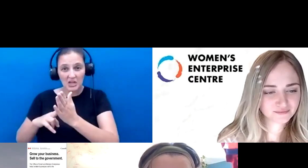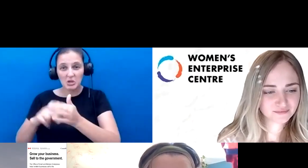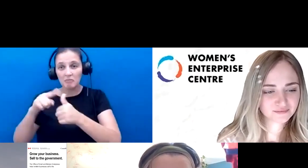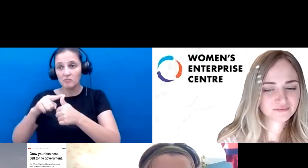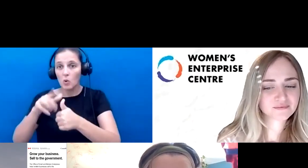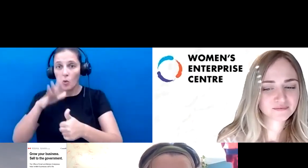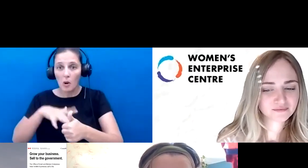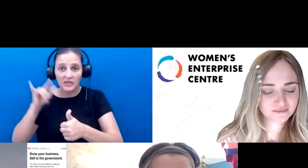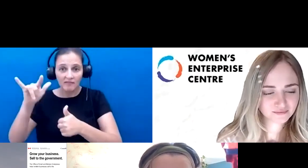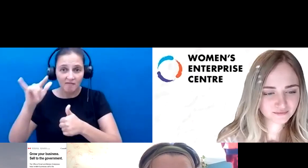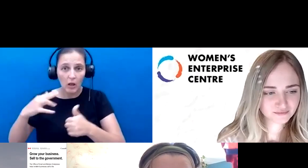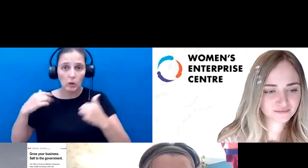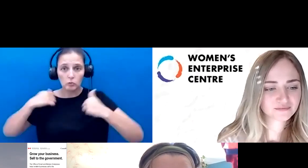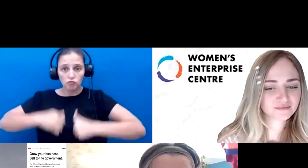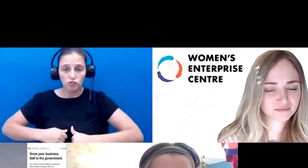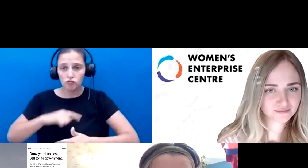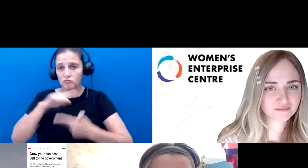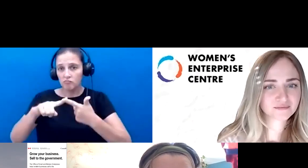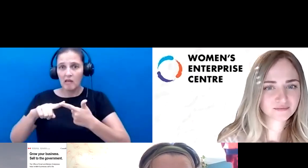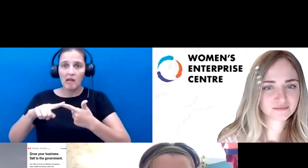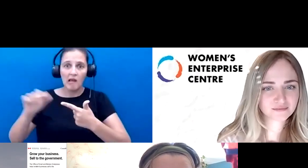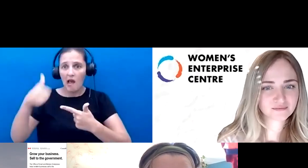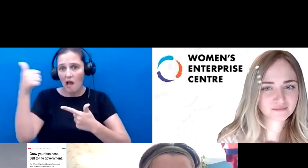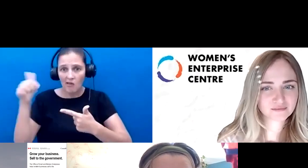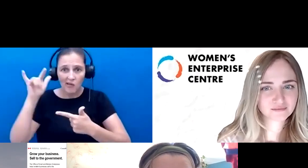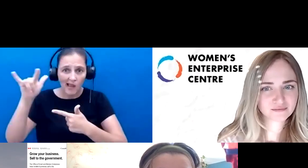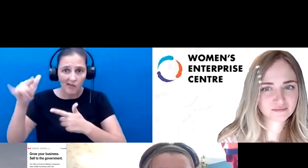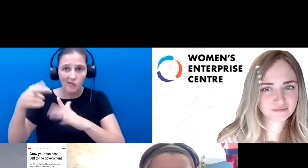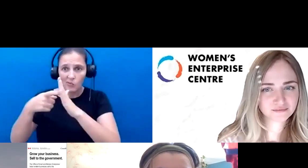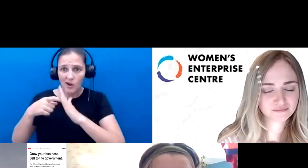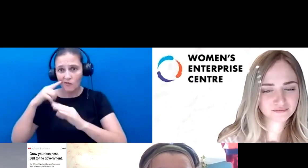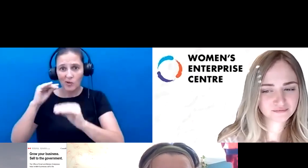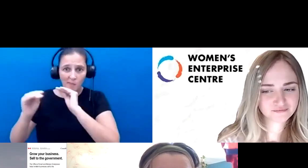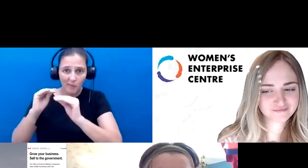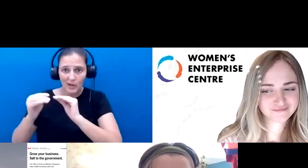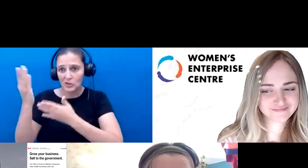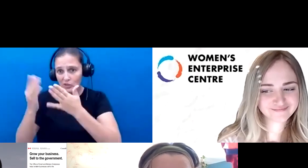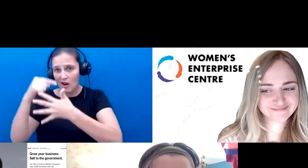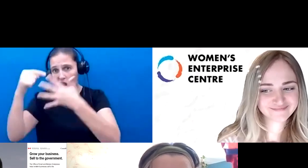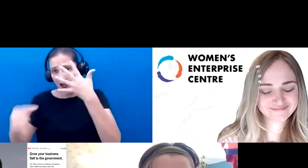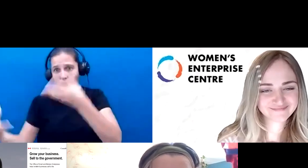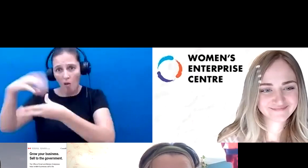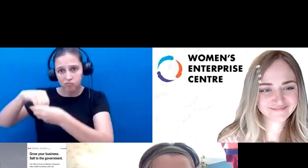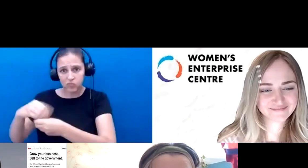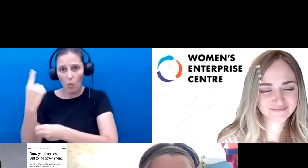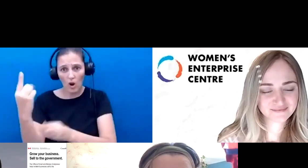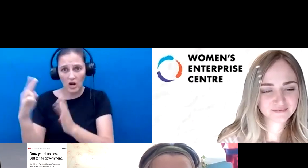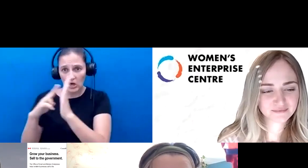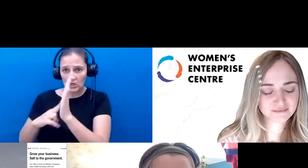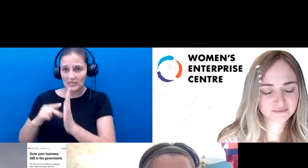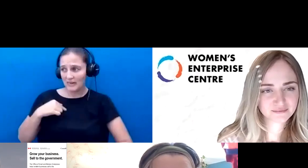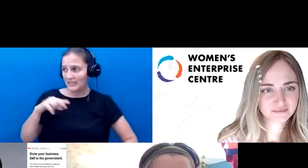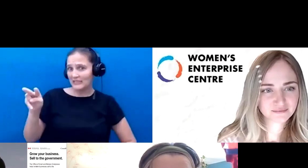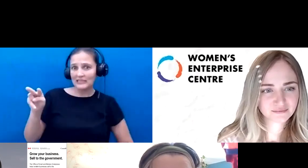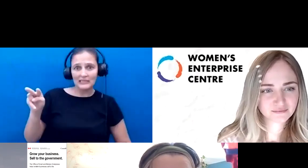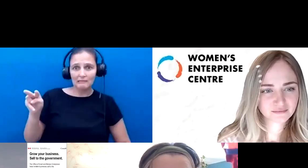for, you know, the Air Force's requirements for maintenance services. And then your opportunity is